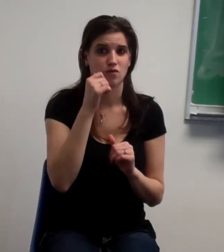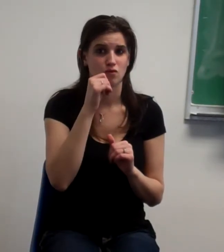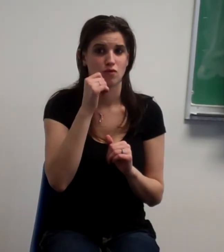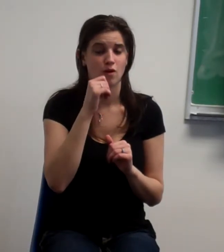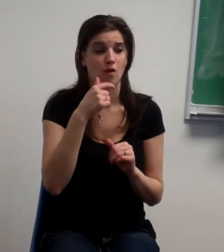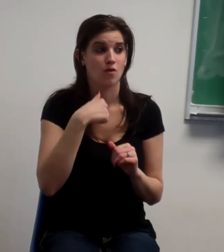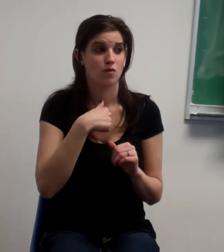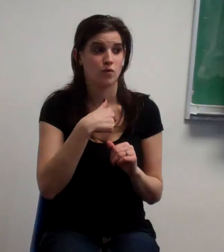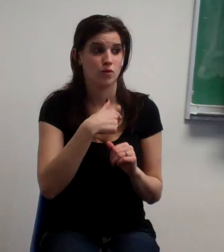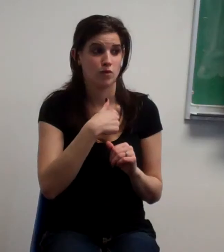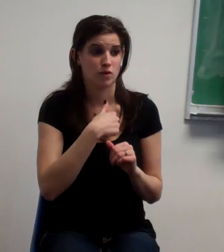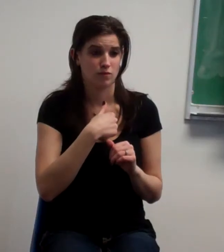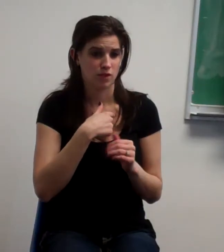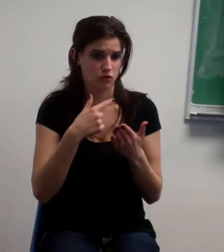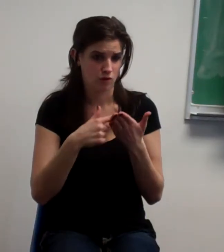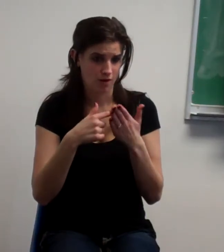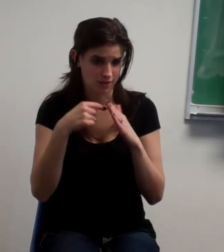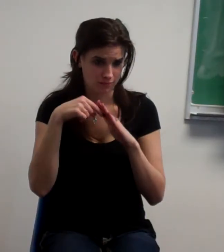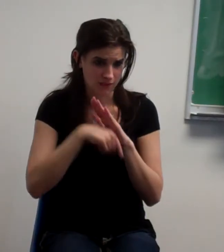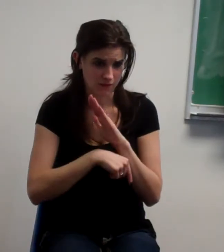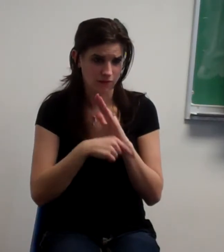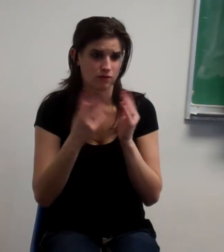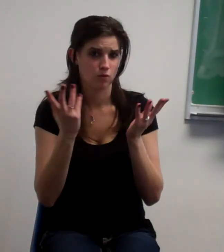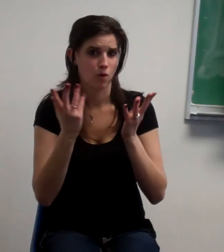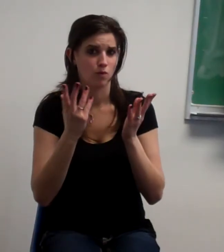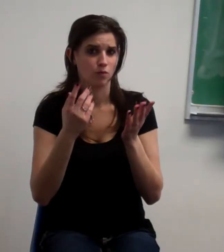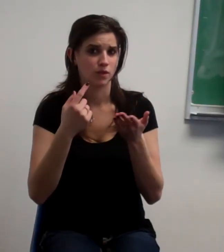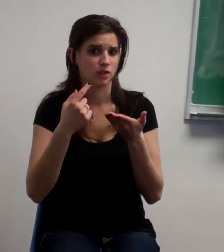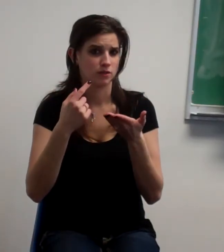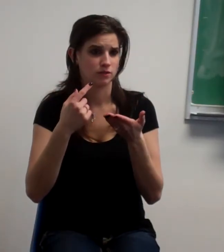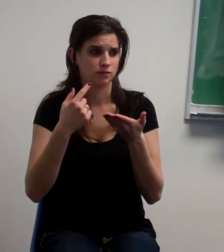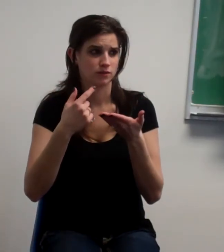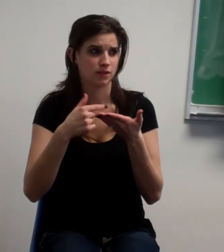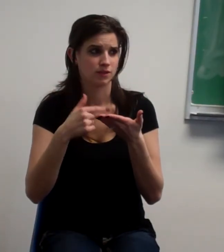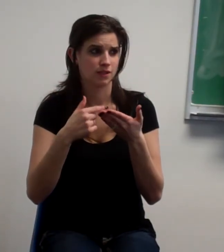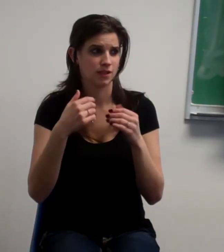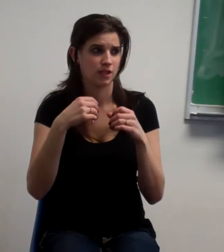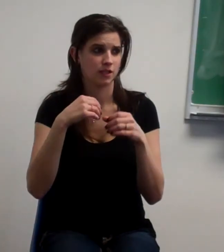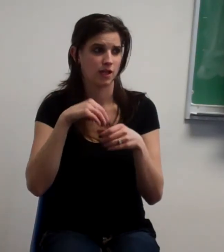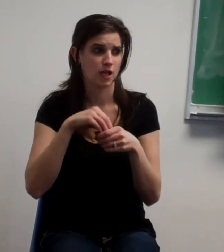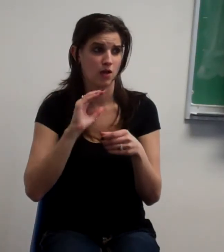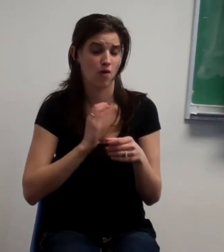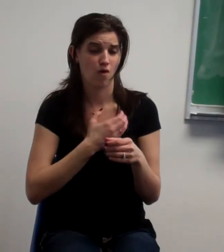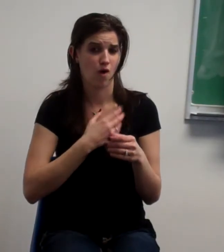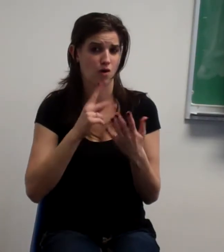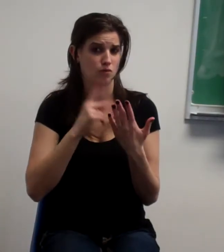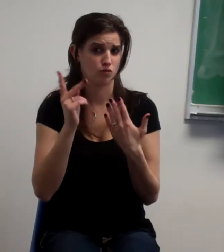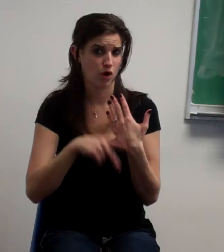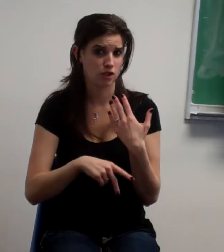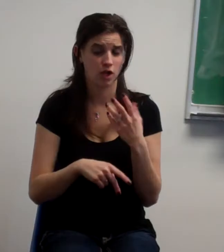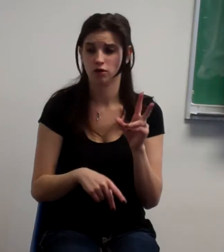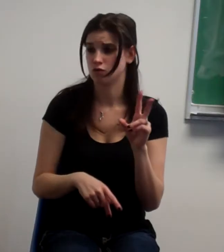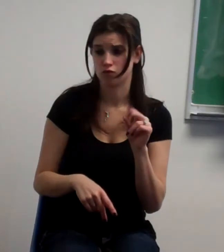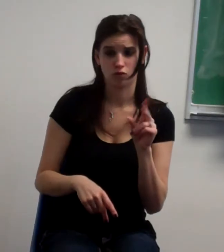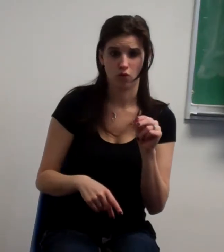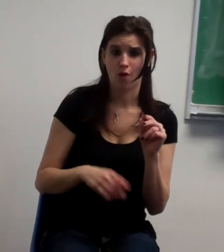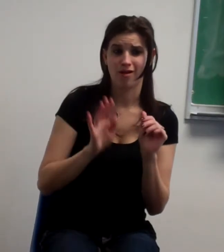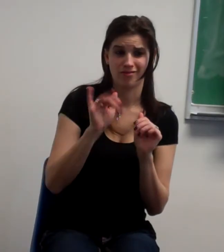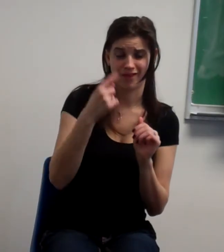the project today? No. Oh, okay. If the format-wise, what you need to do format-wise, look on the syllabus. Familiarize yourself